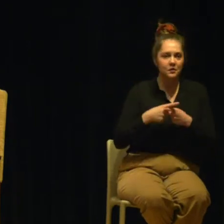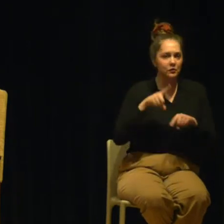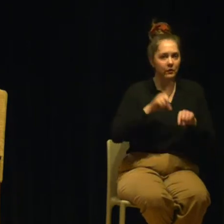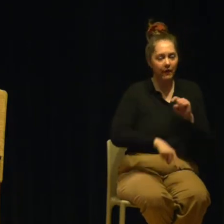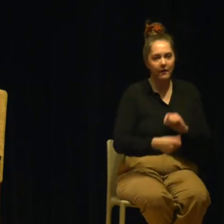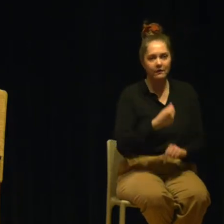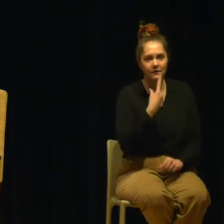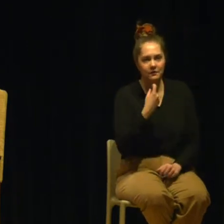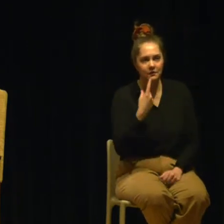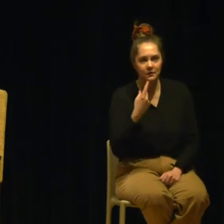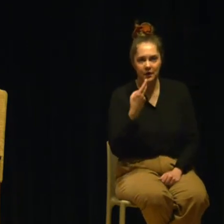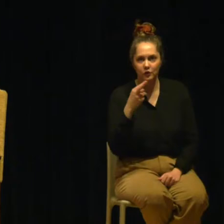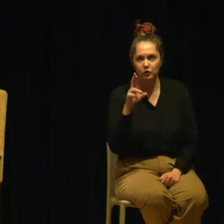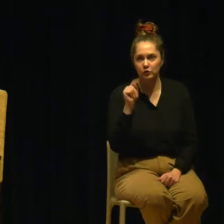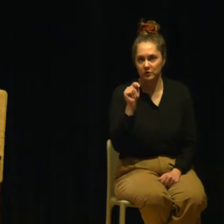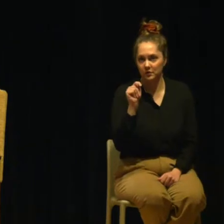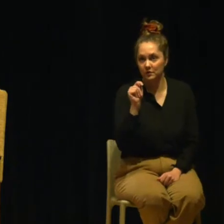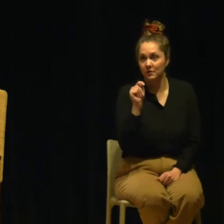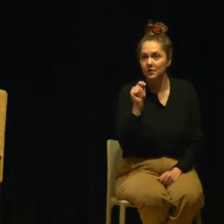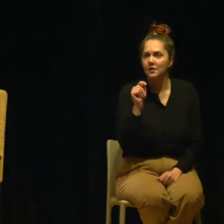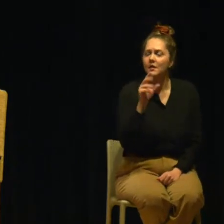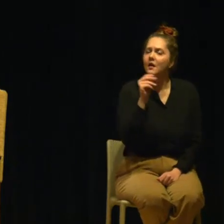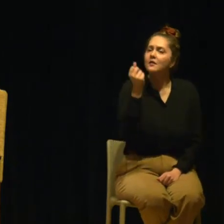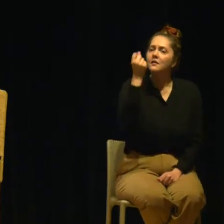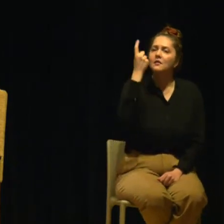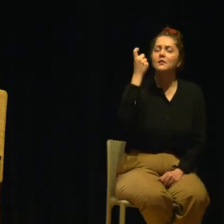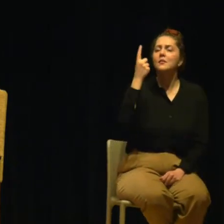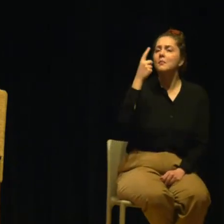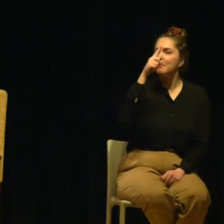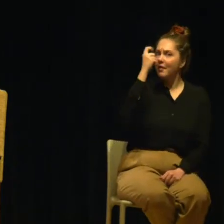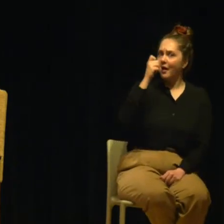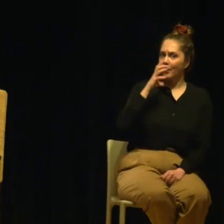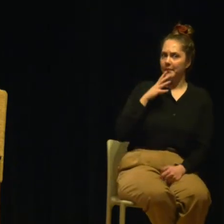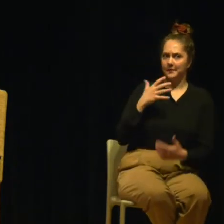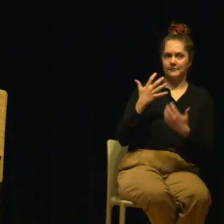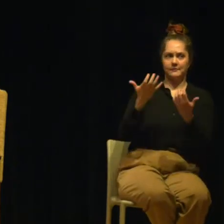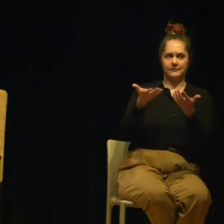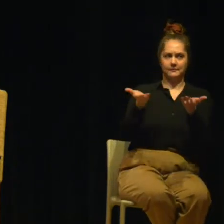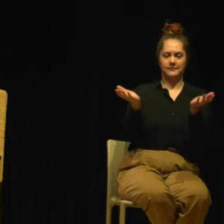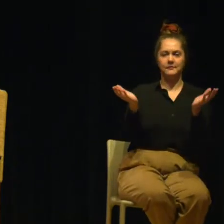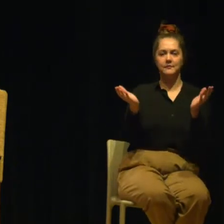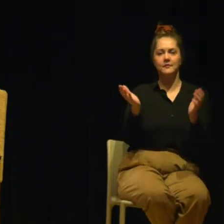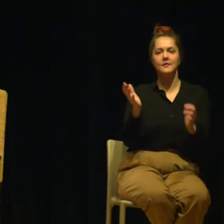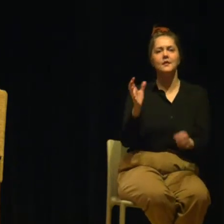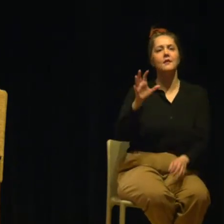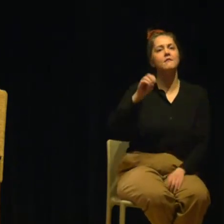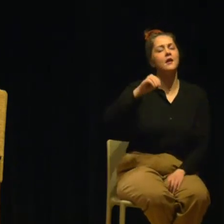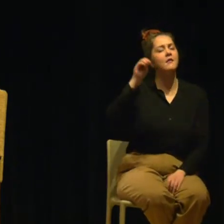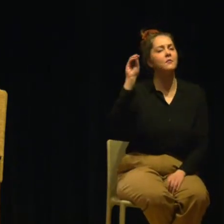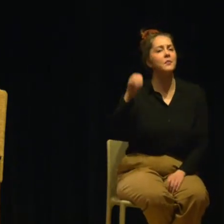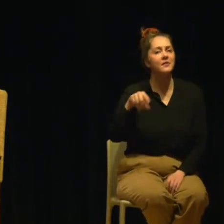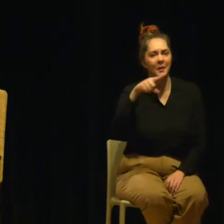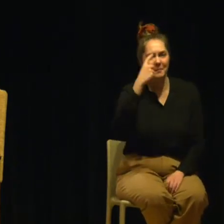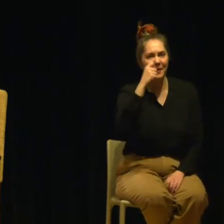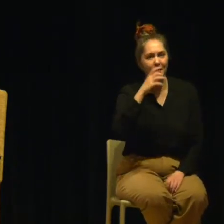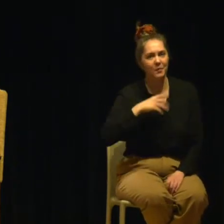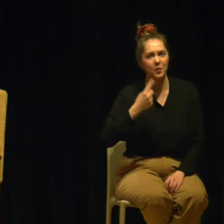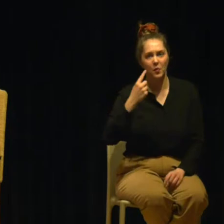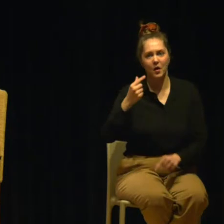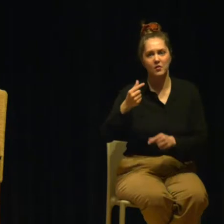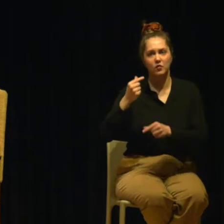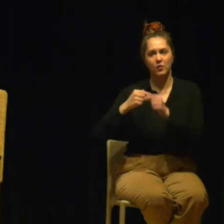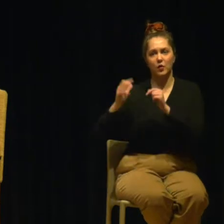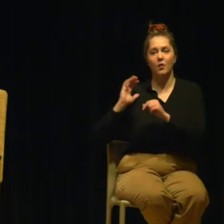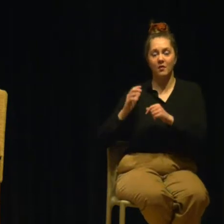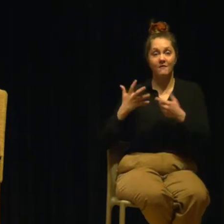taking hormone therapy. And let me say this to Black women out here, because 50% of Black women a generation ago had